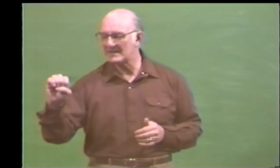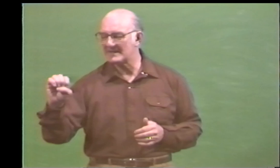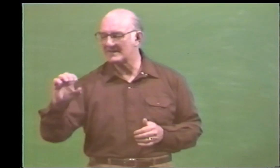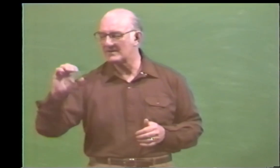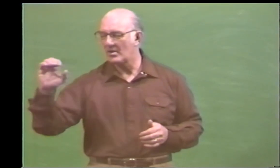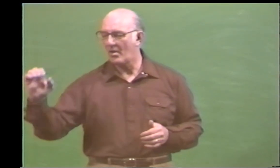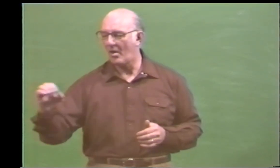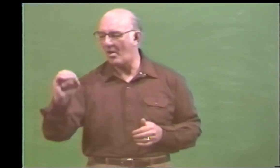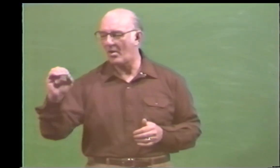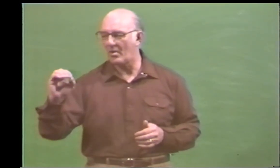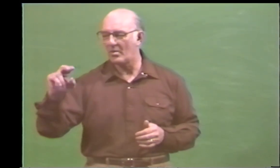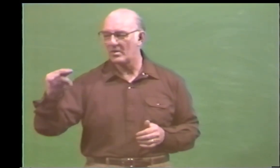Eugene